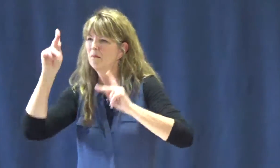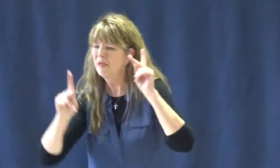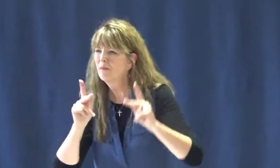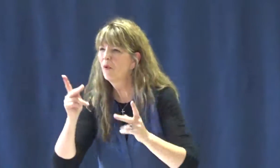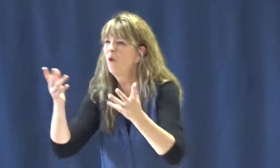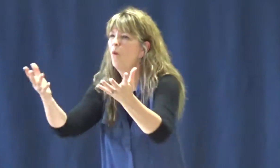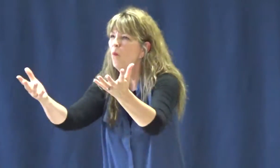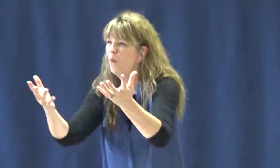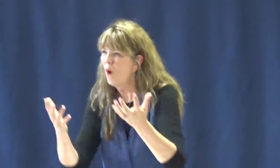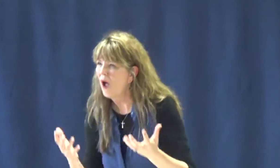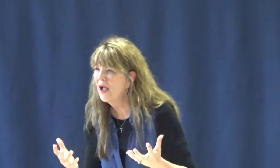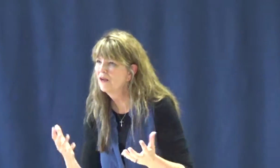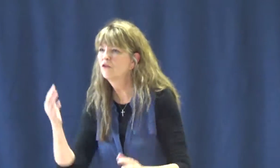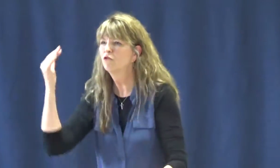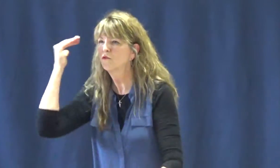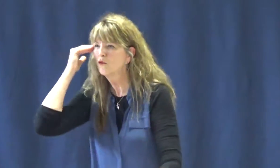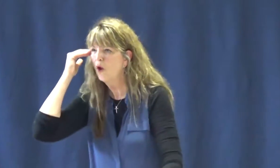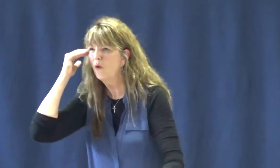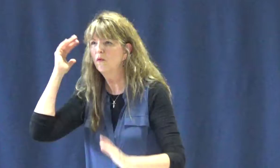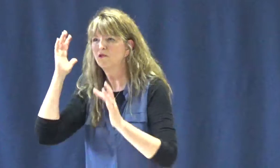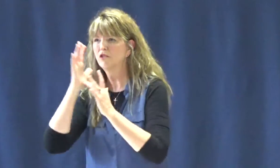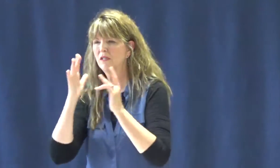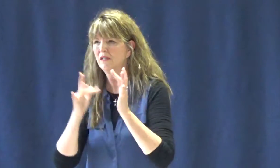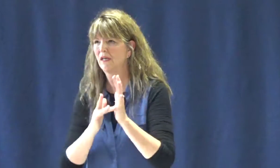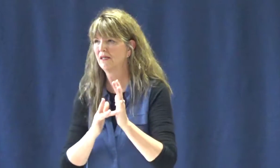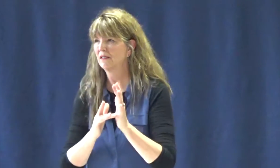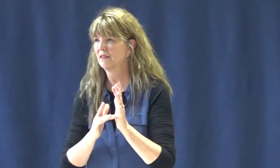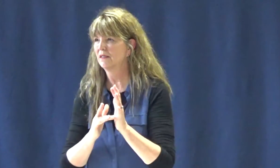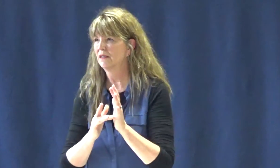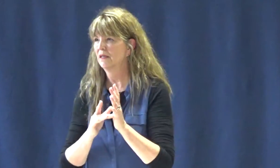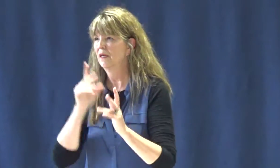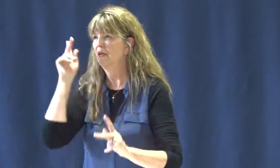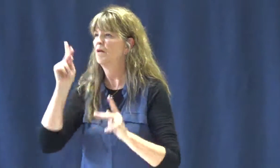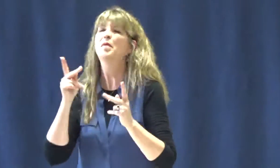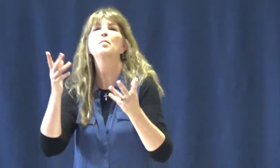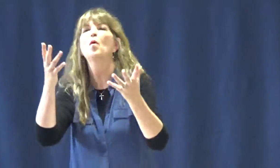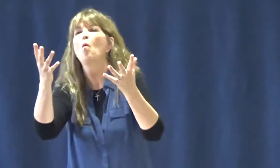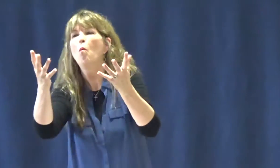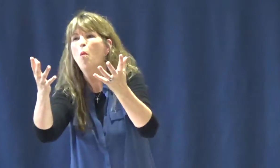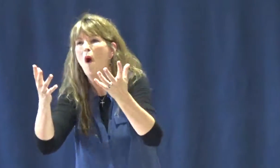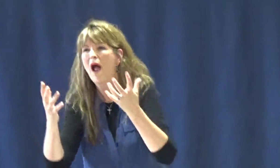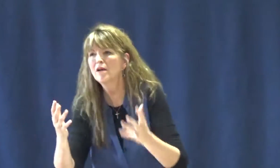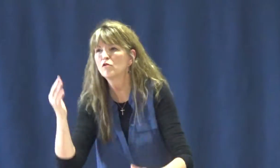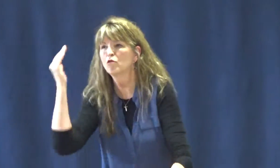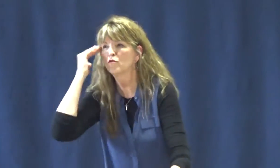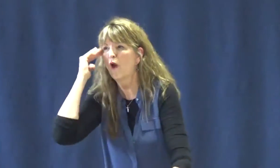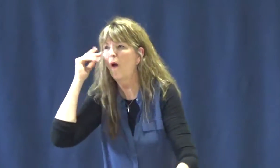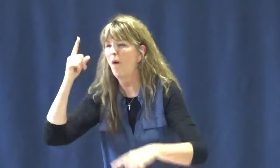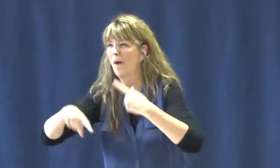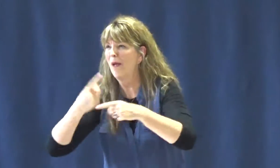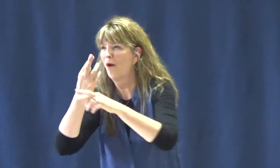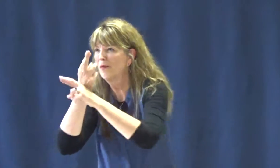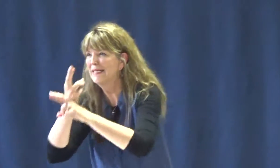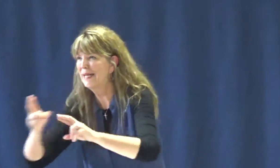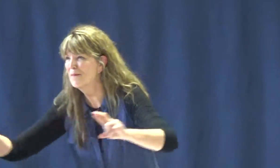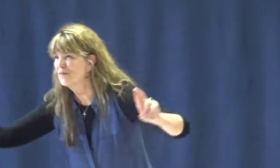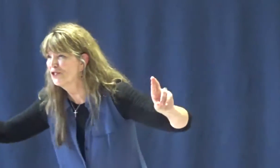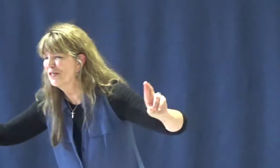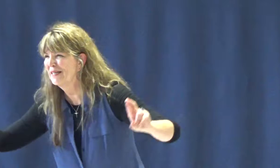Love and peace. And to have peace, be able to share with other people who want to know Jesus. They want to